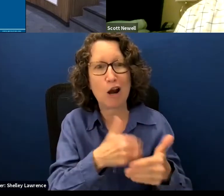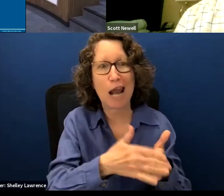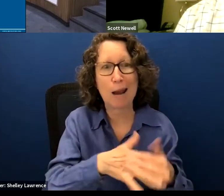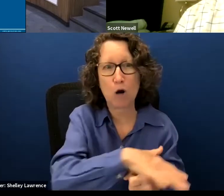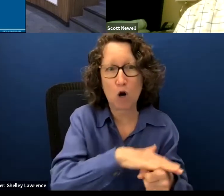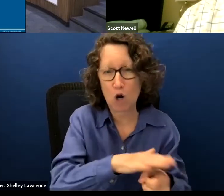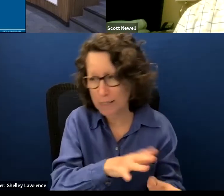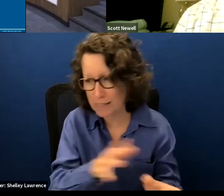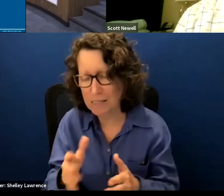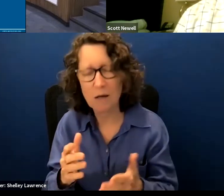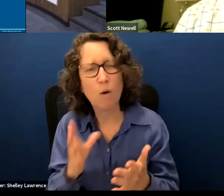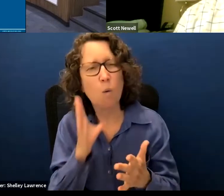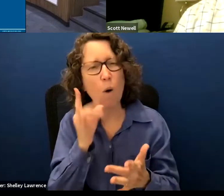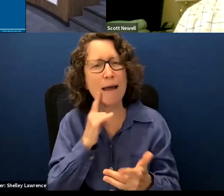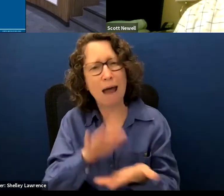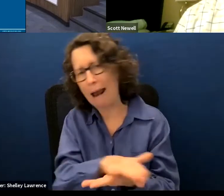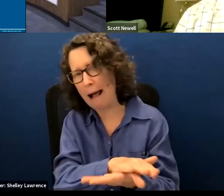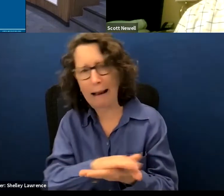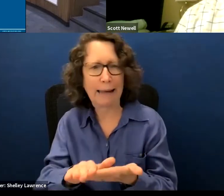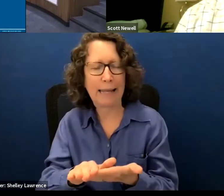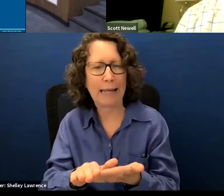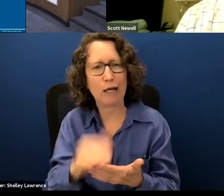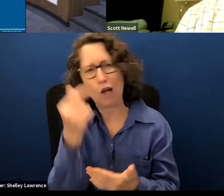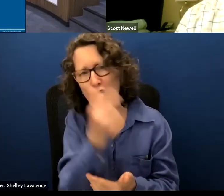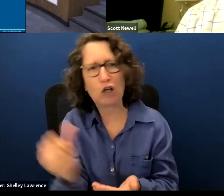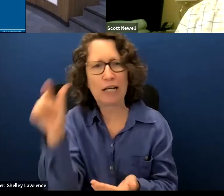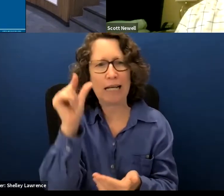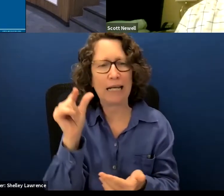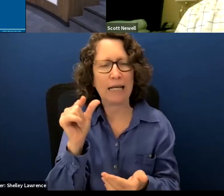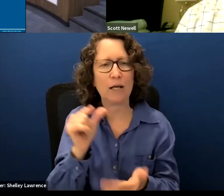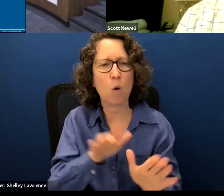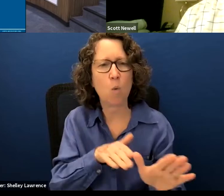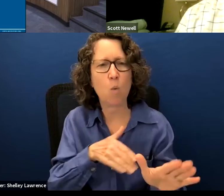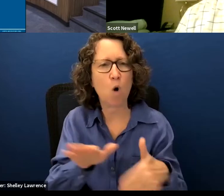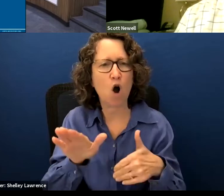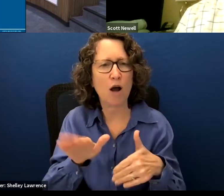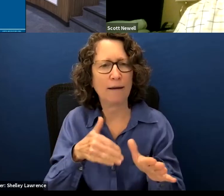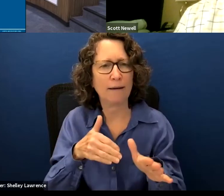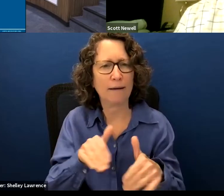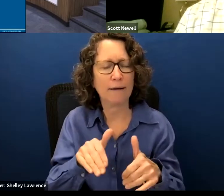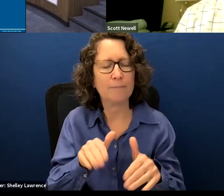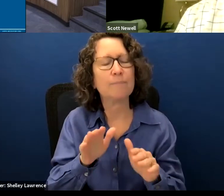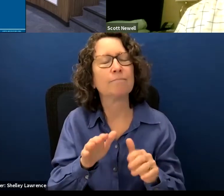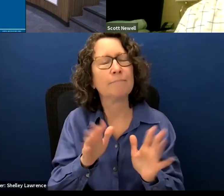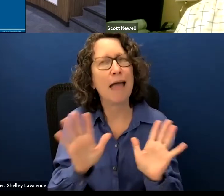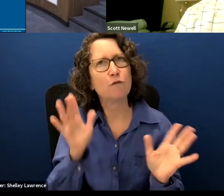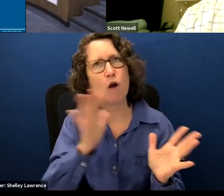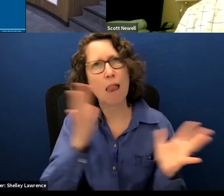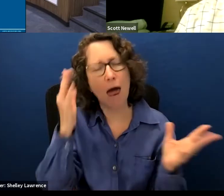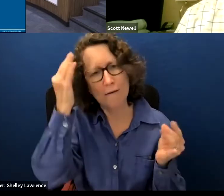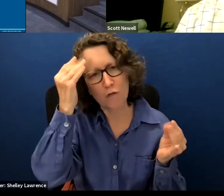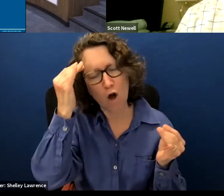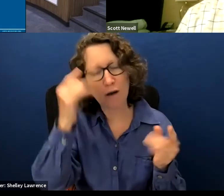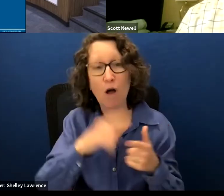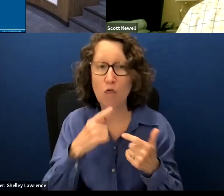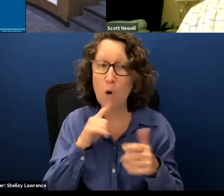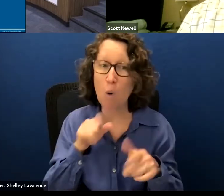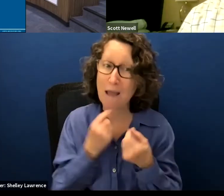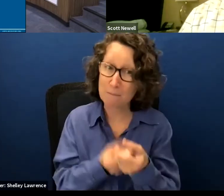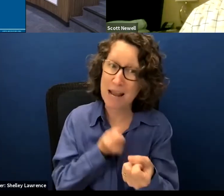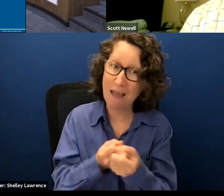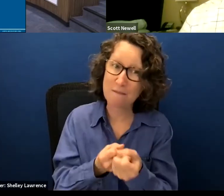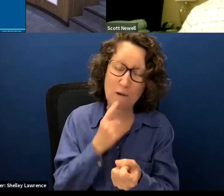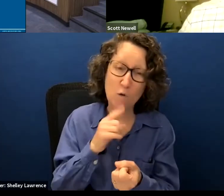neighborhoods. How about a clean, green walk? After much thought, although I have been an advocate